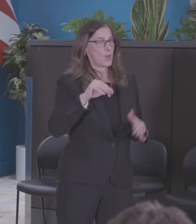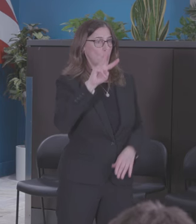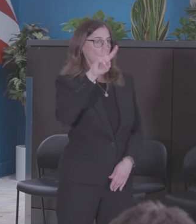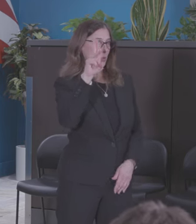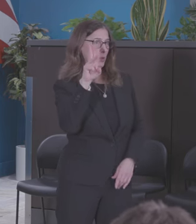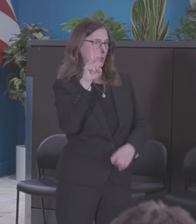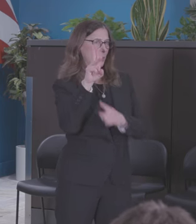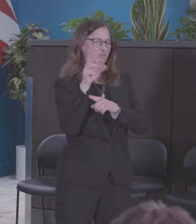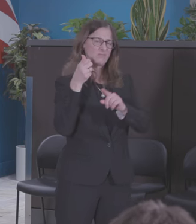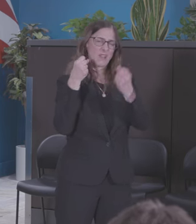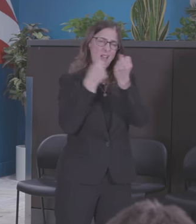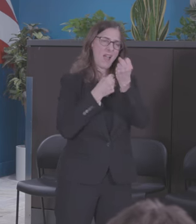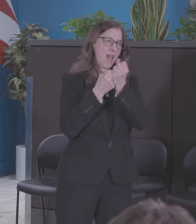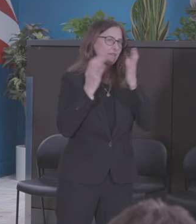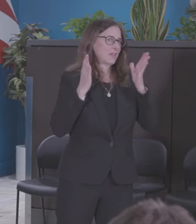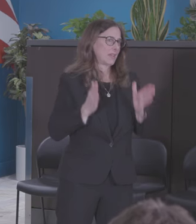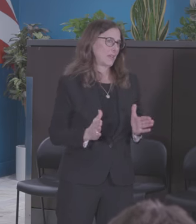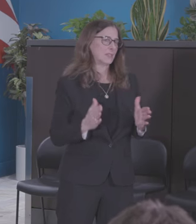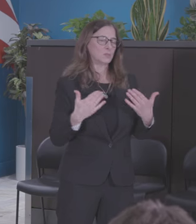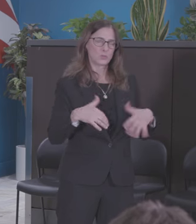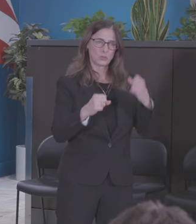homelessness. Mayor Wu.